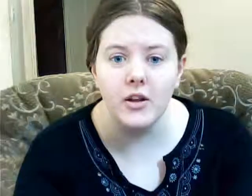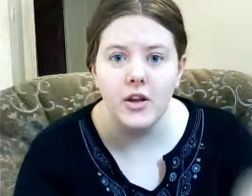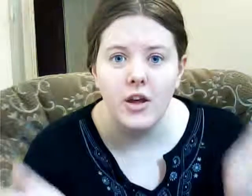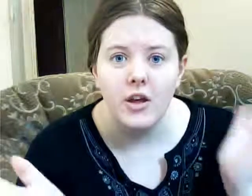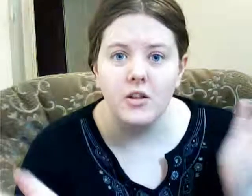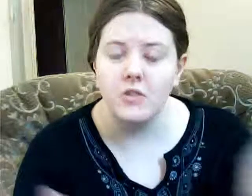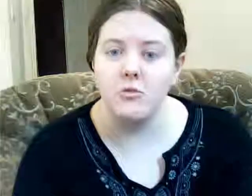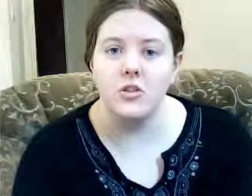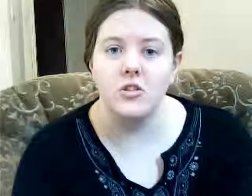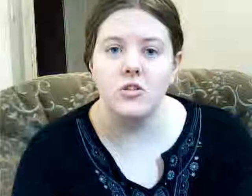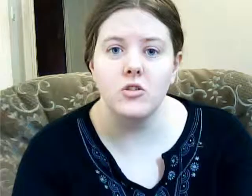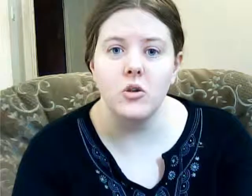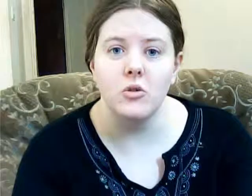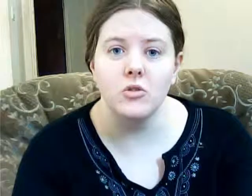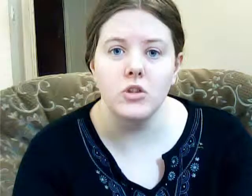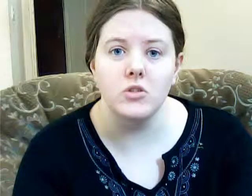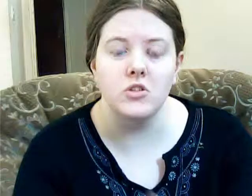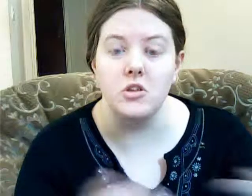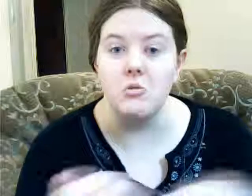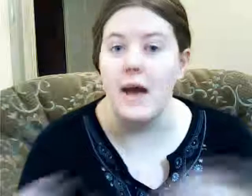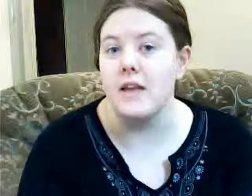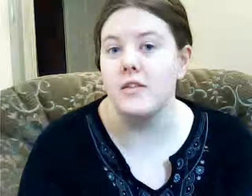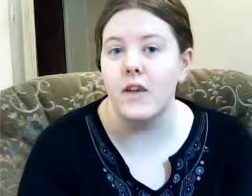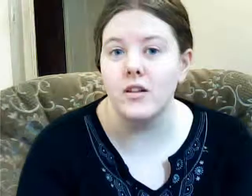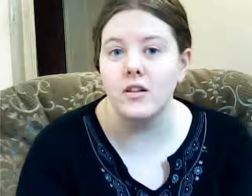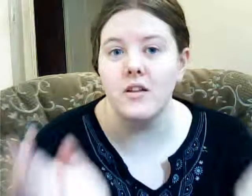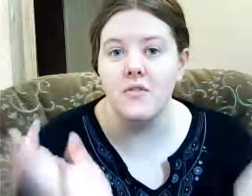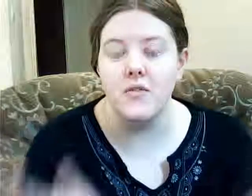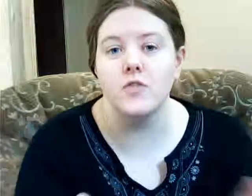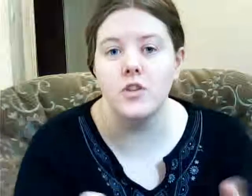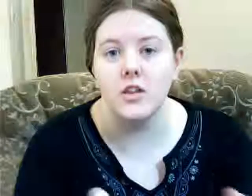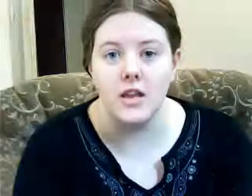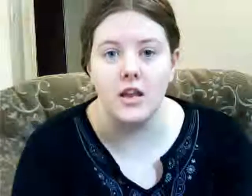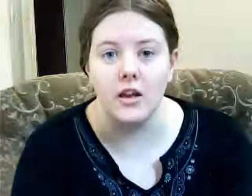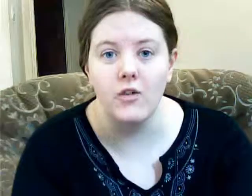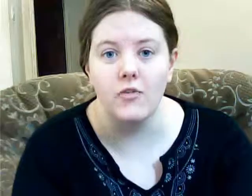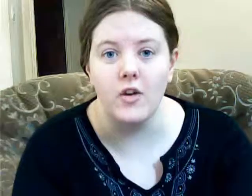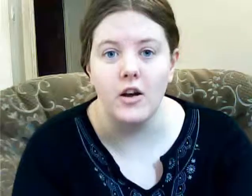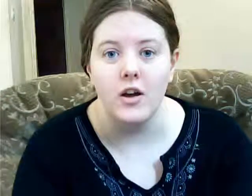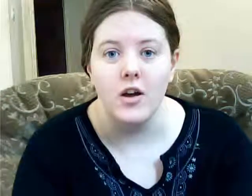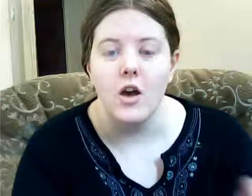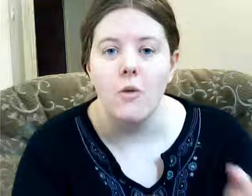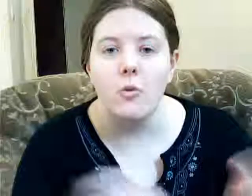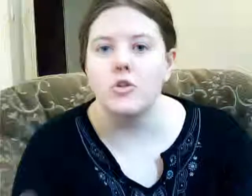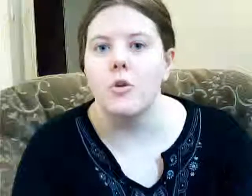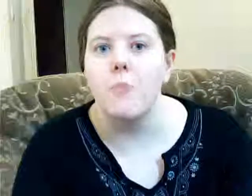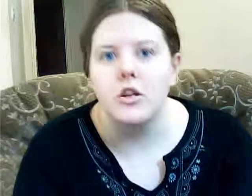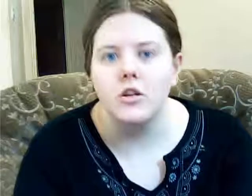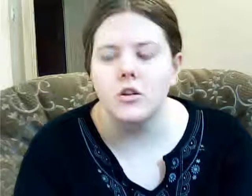they're doing this to the schools do you hate the fact that it feels like they're taking over what's your opinion on the